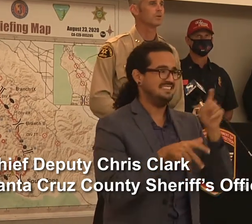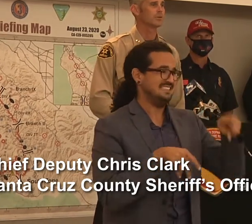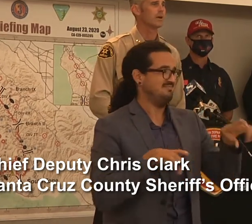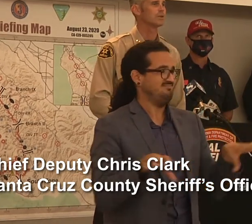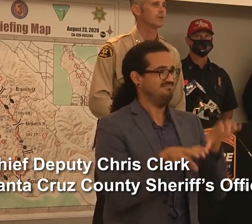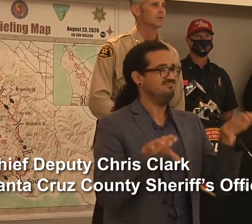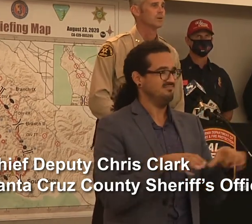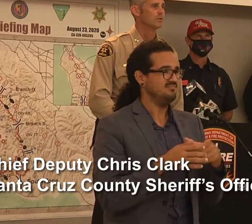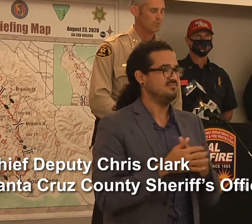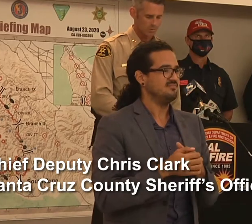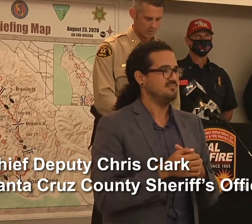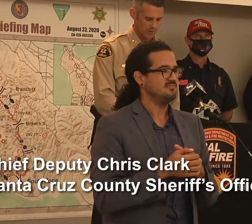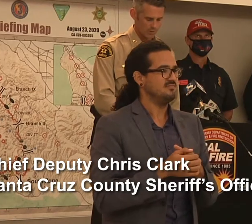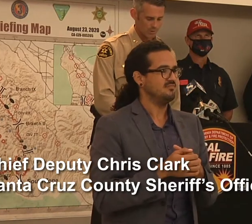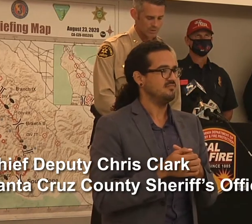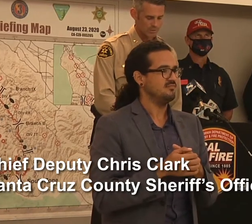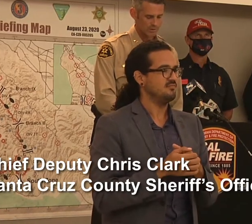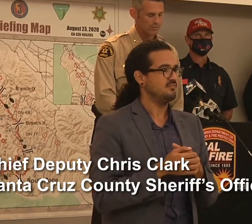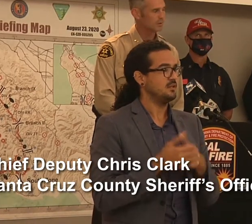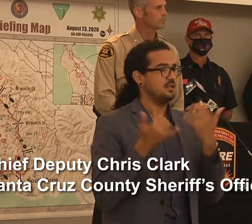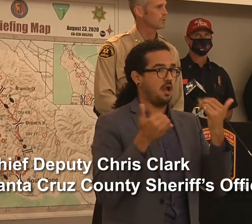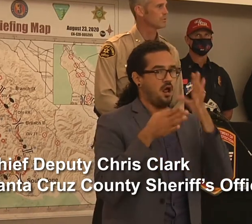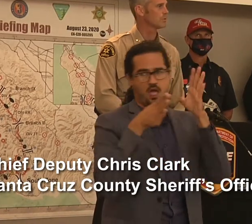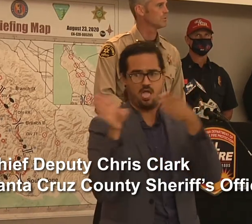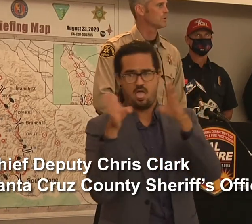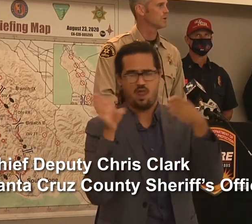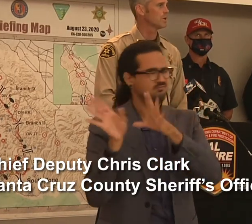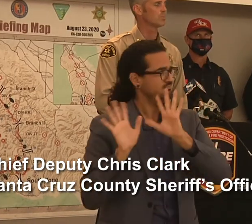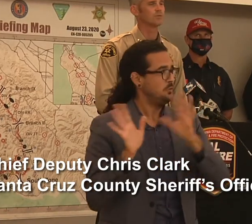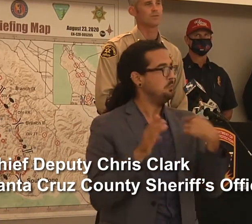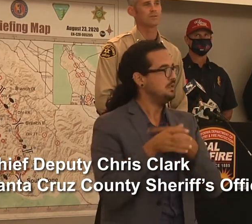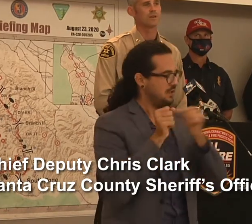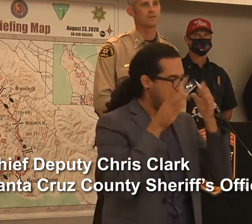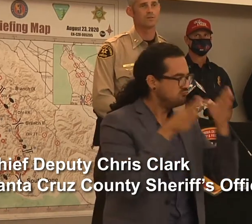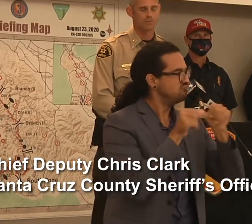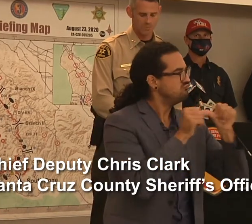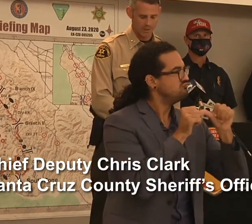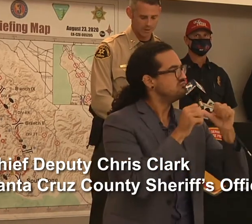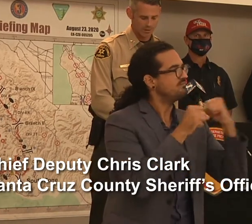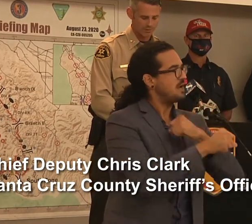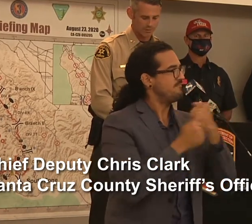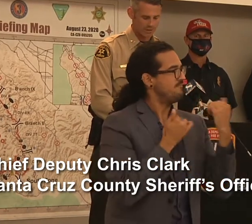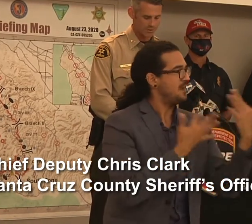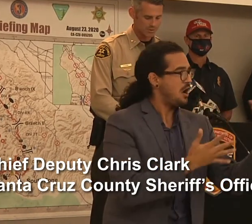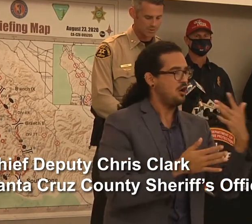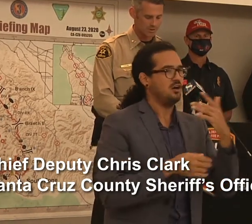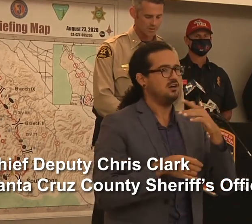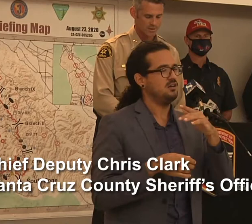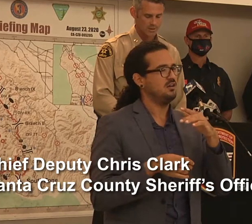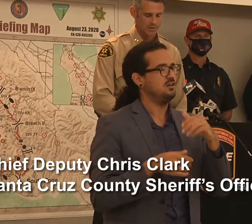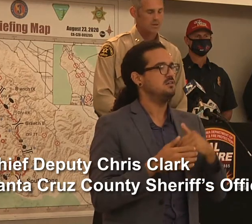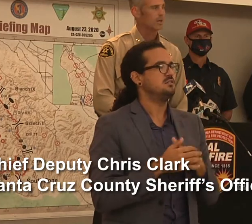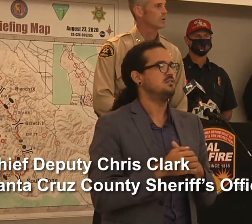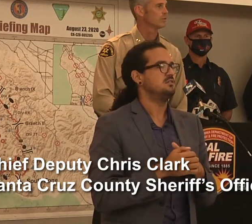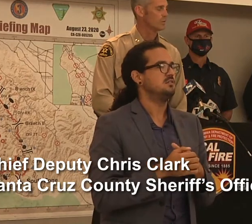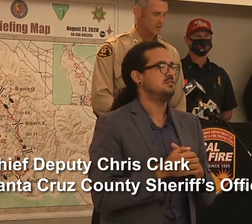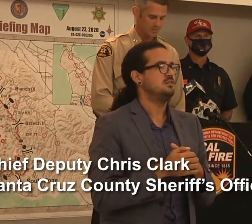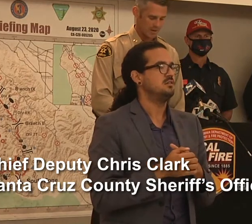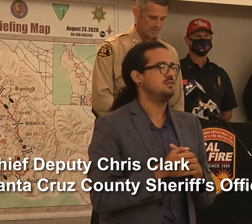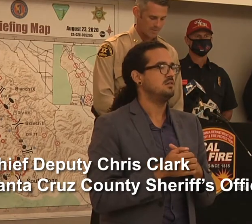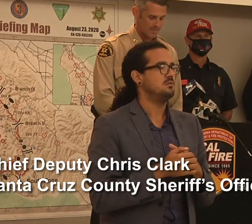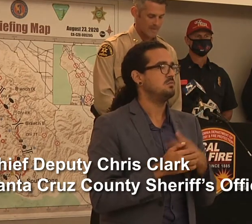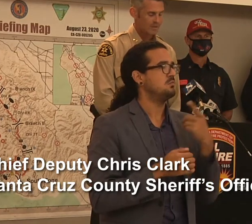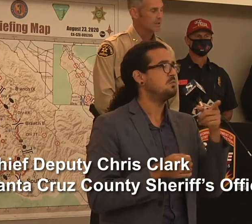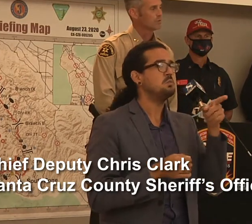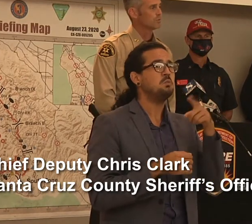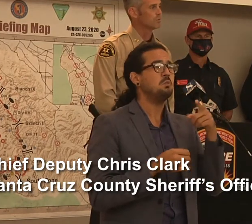on the people that are out there doing what we don't want them to do. So this person, he ended up receiving a citation for being in a closed evacuation area, and we escorted him